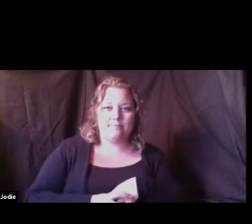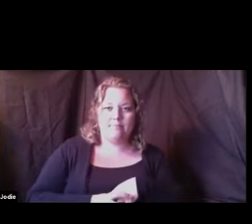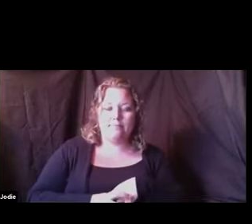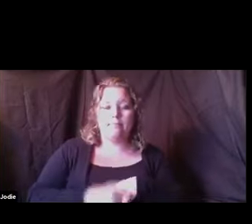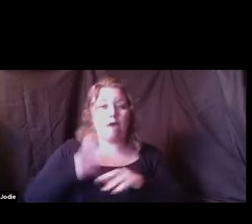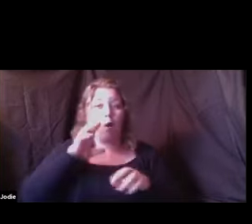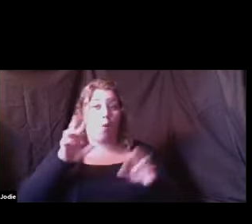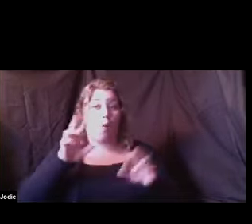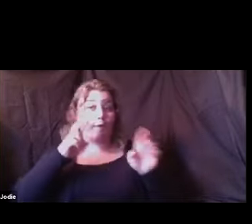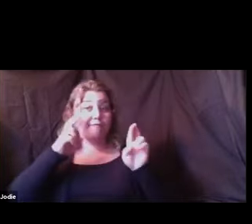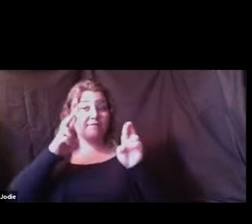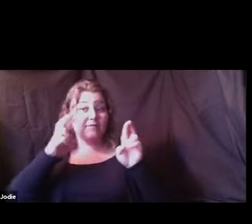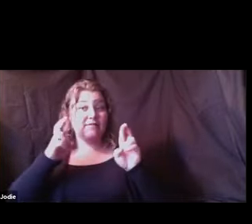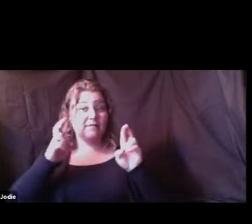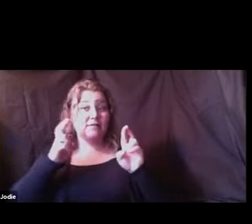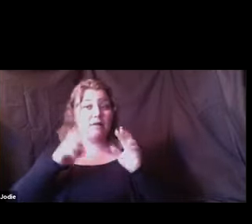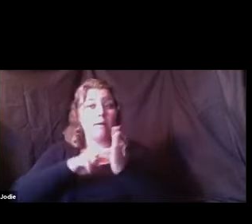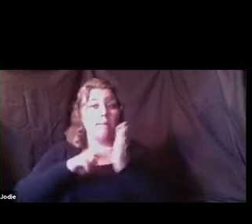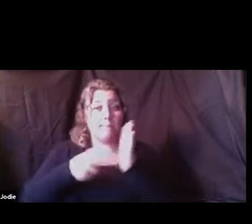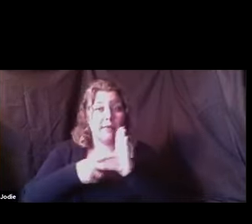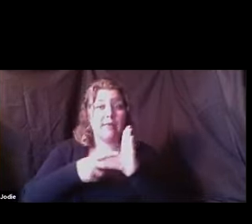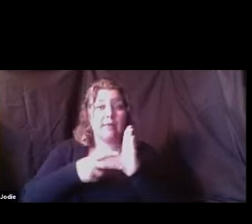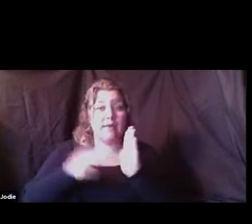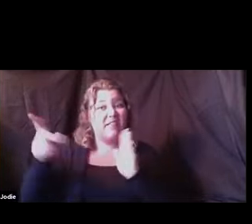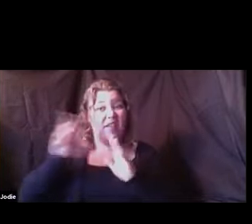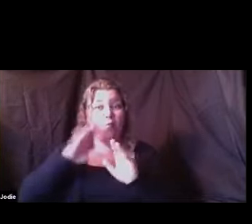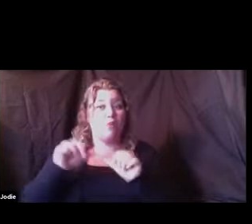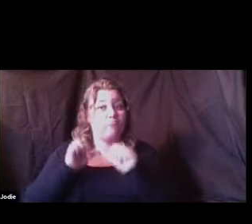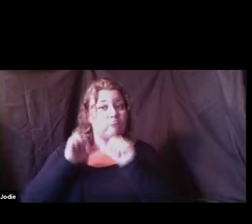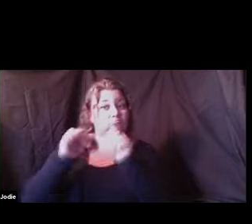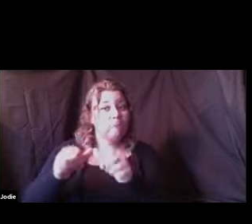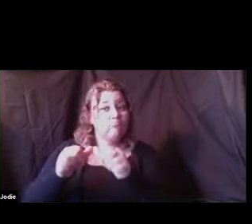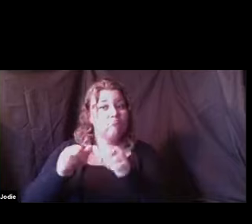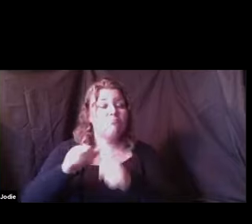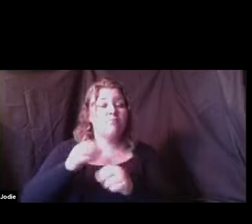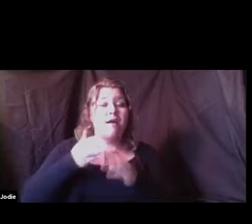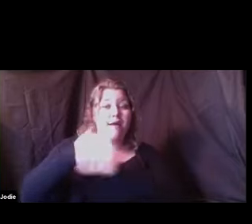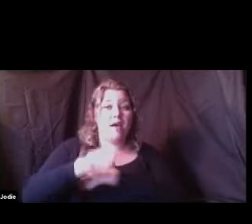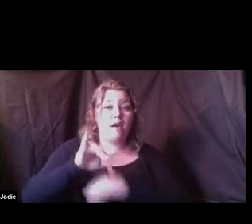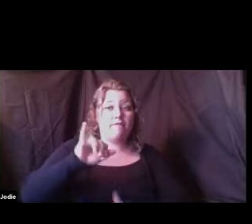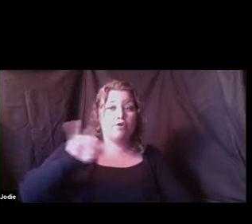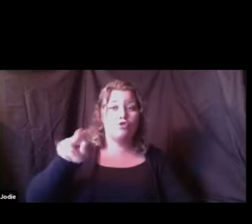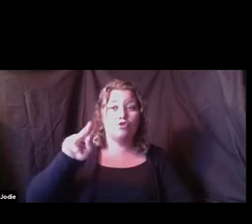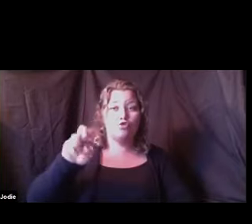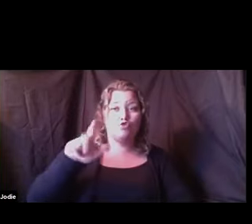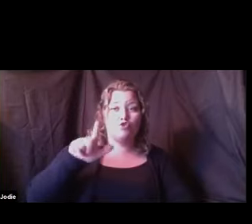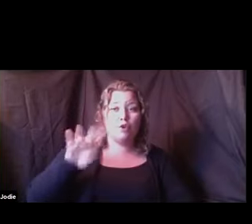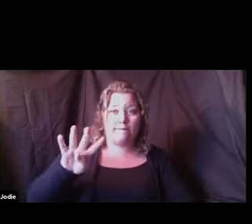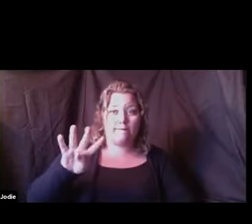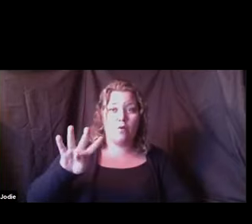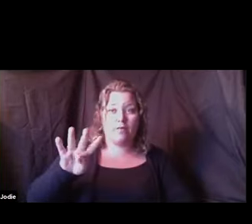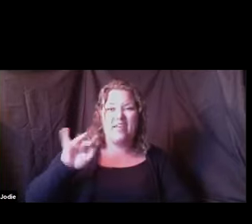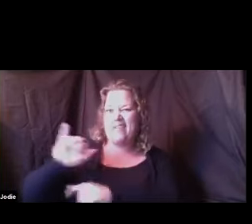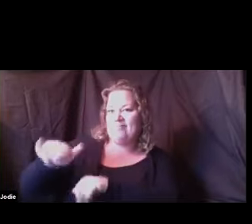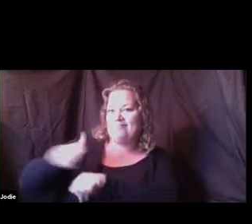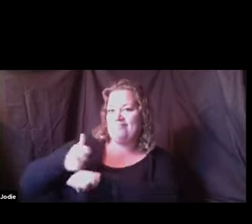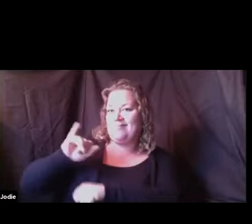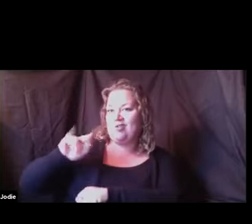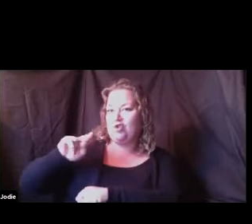that means that they would be allowed to continue past the June 24th deadline that was in